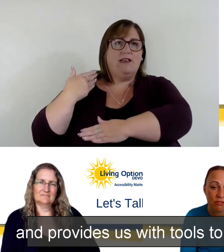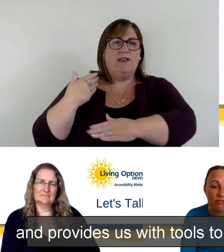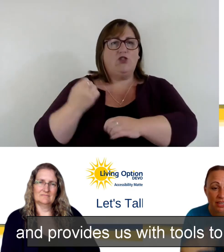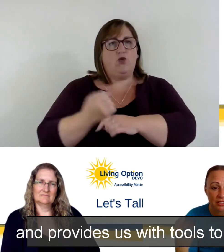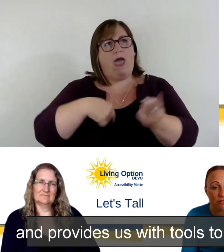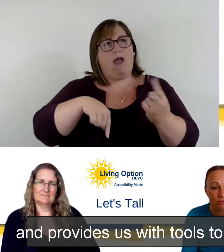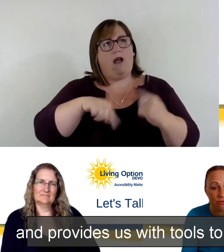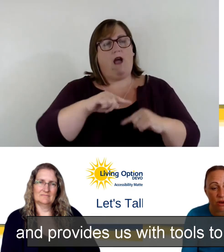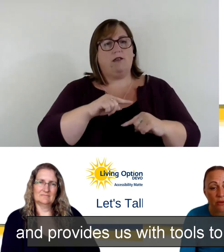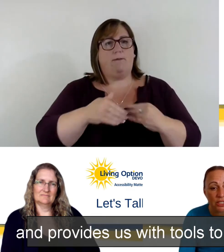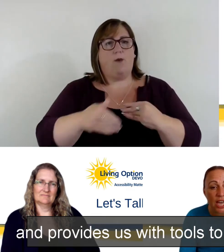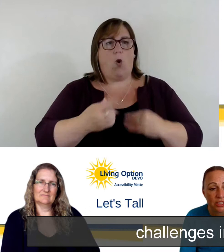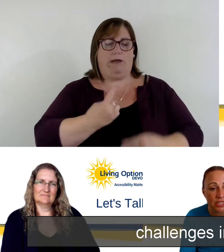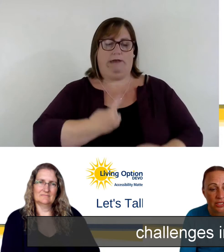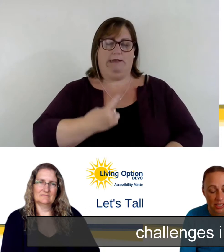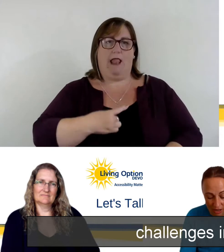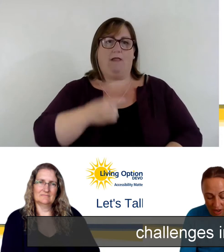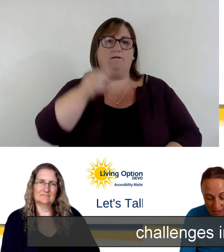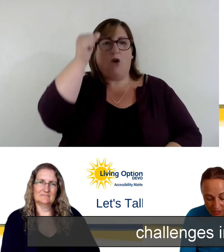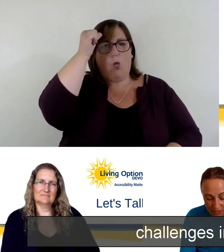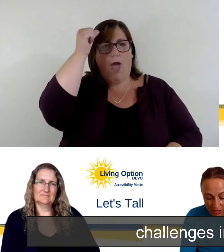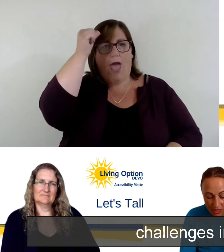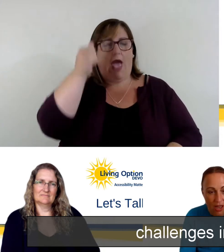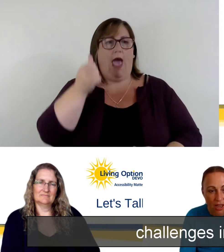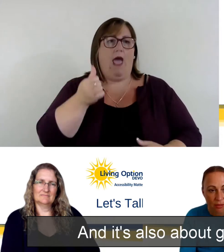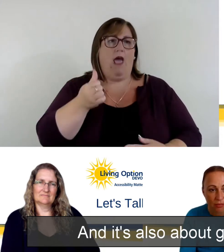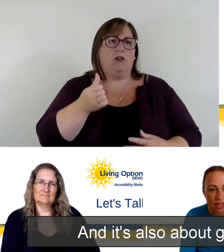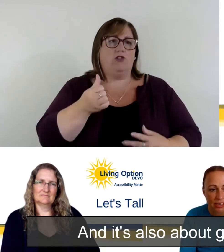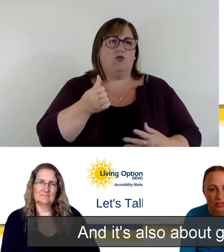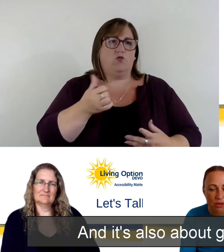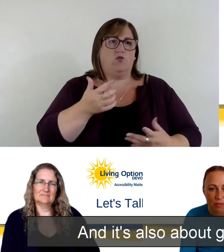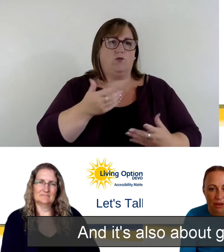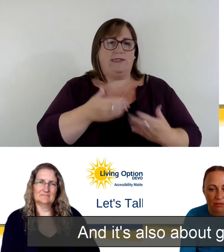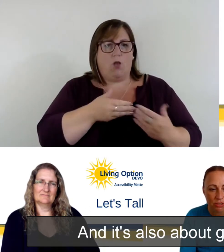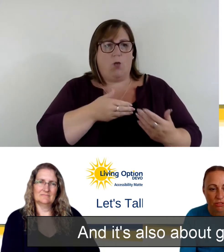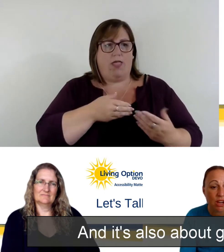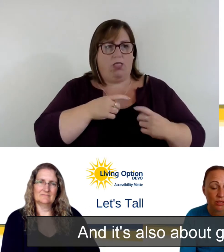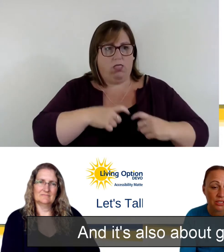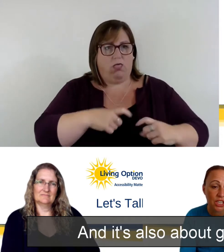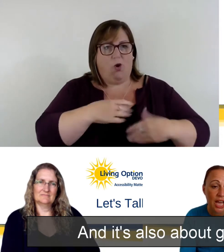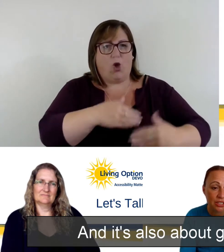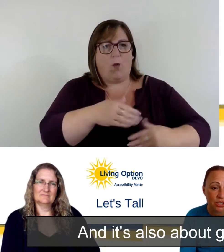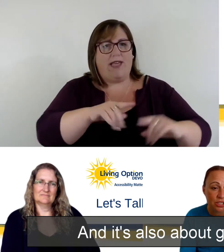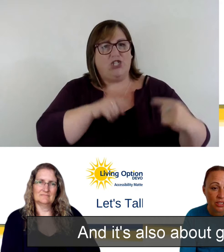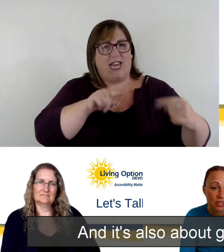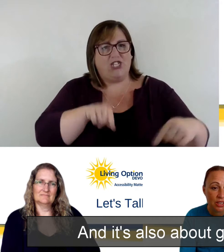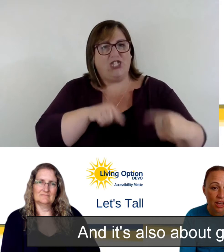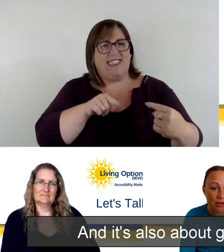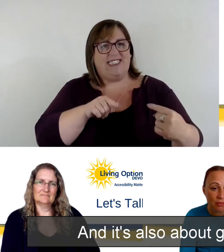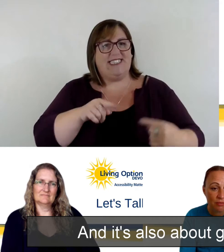to sort of face sort of ongoing challenges in our lives. And it's also about growth and